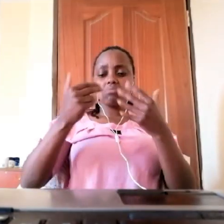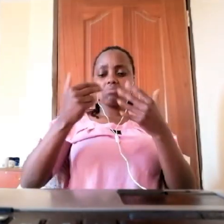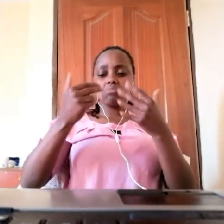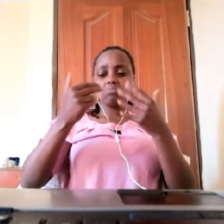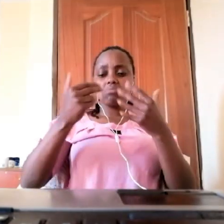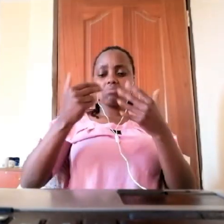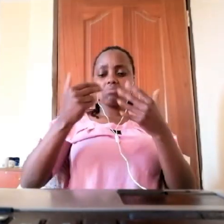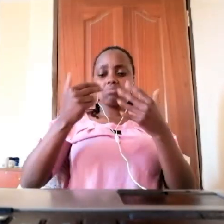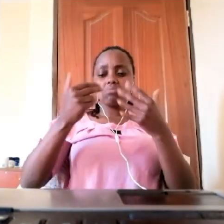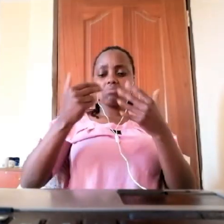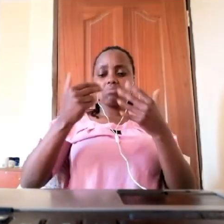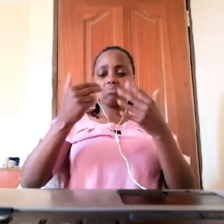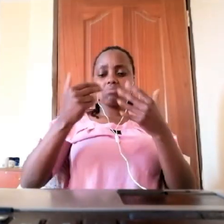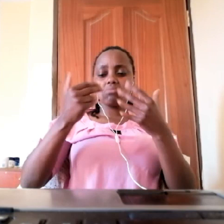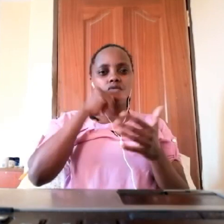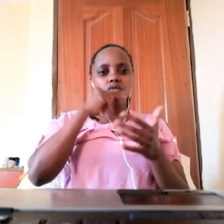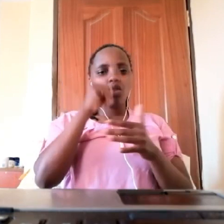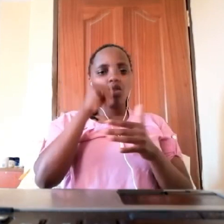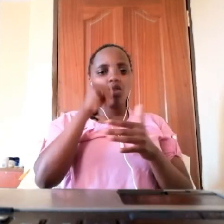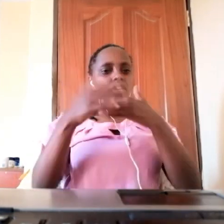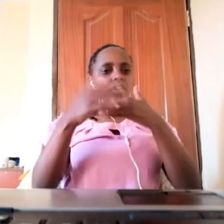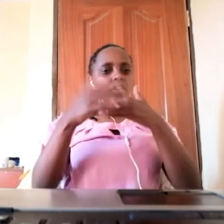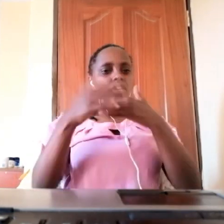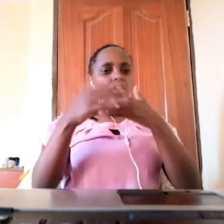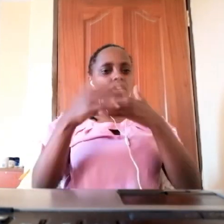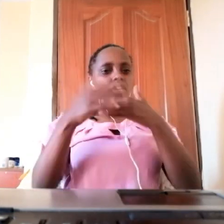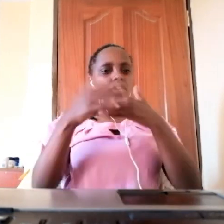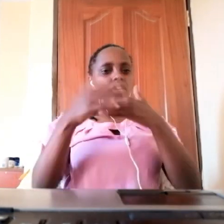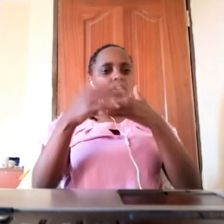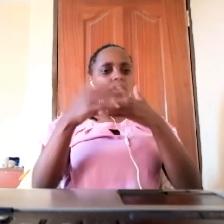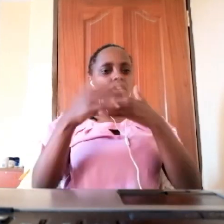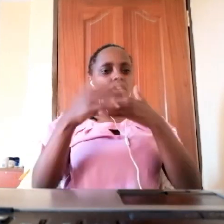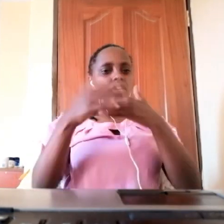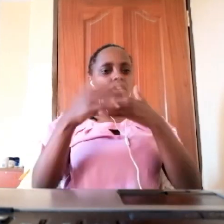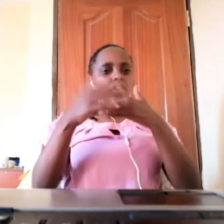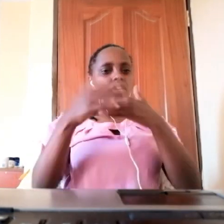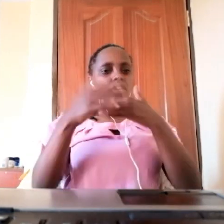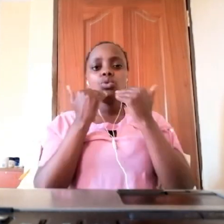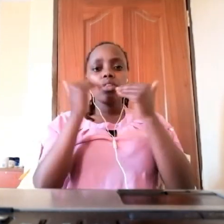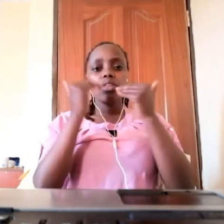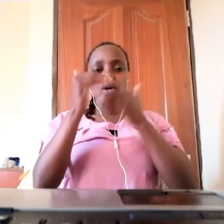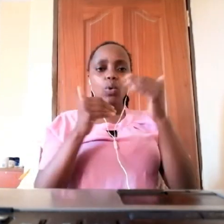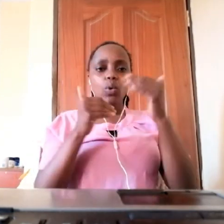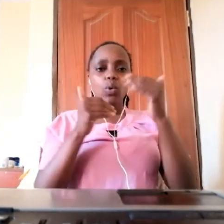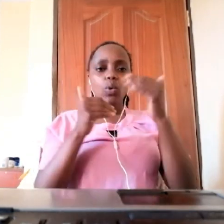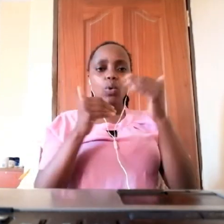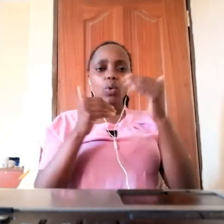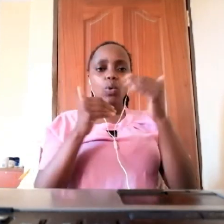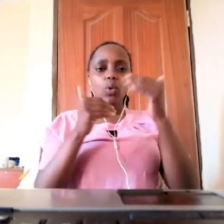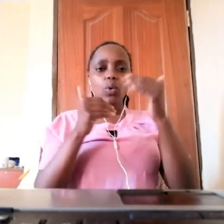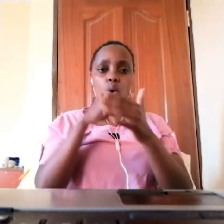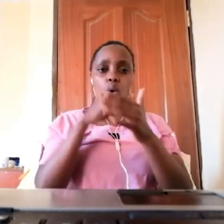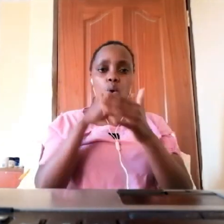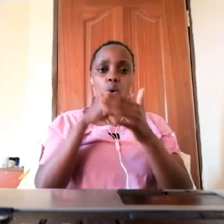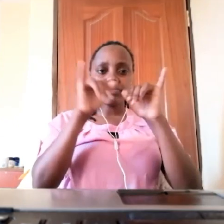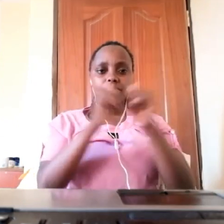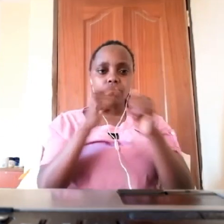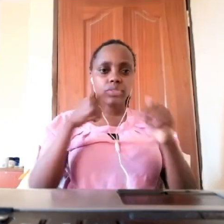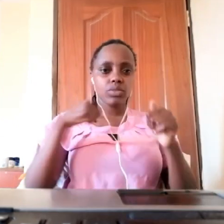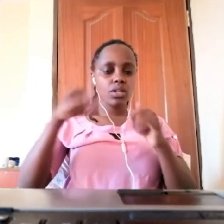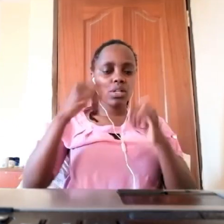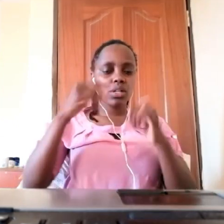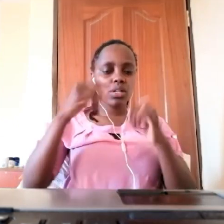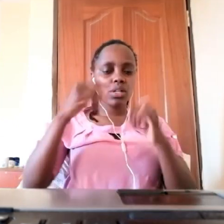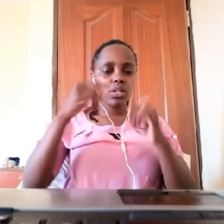us some insights about what we should consider. So at this juncture, I would like to thank everybody. Thank you for those of you who are still with us. We